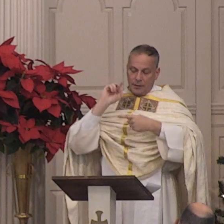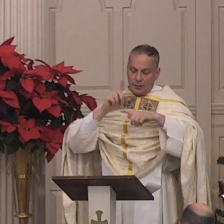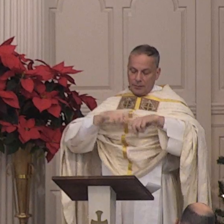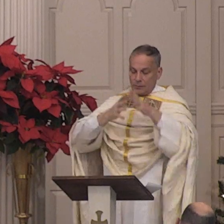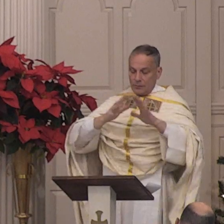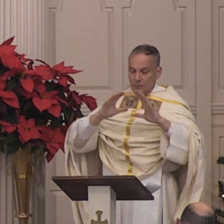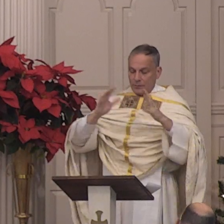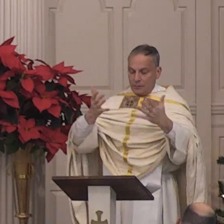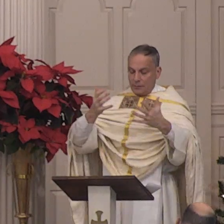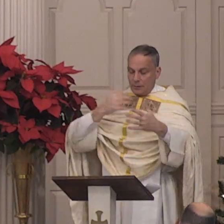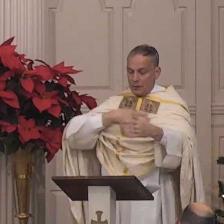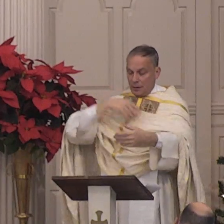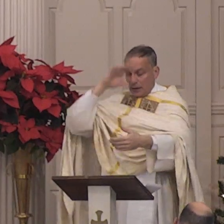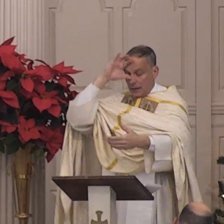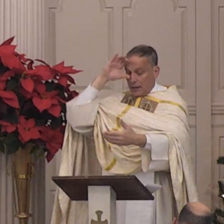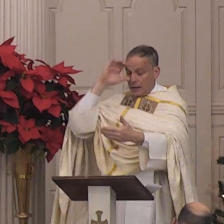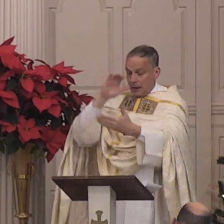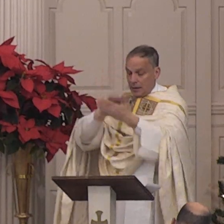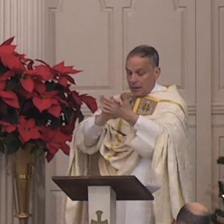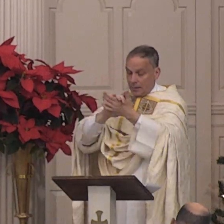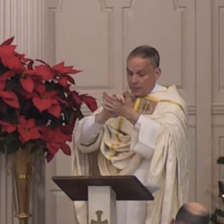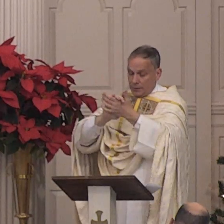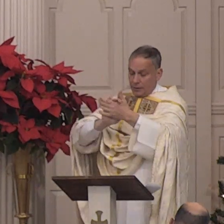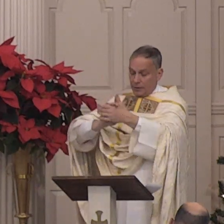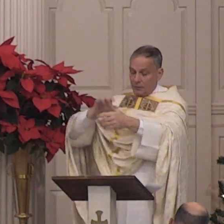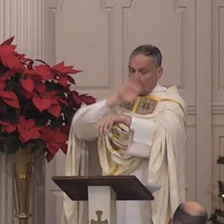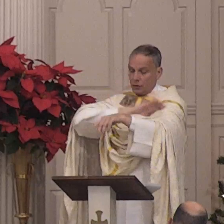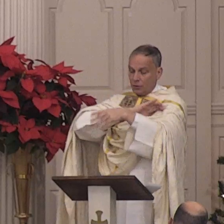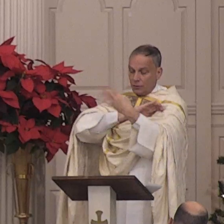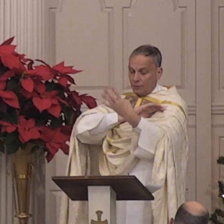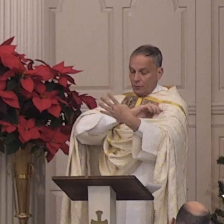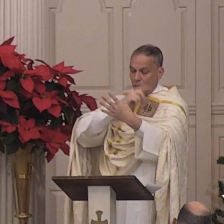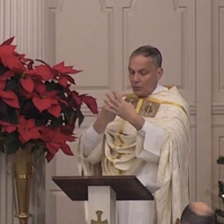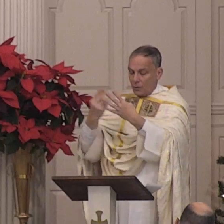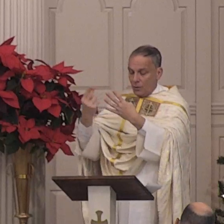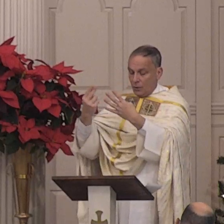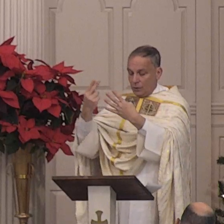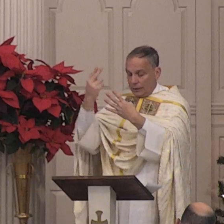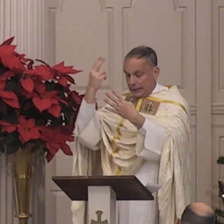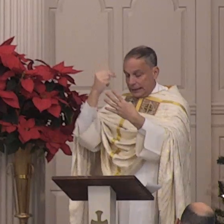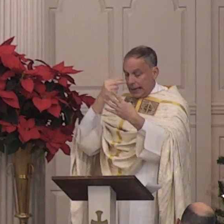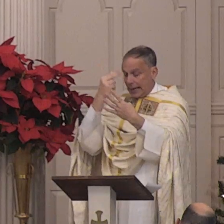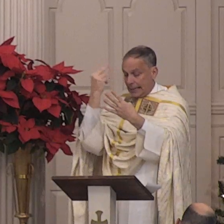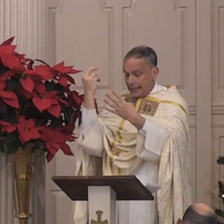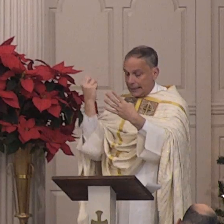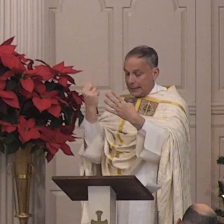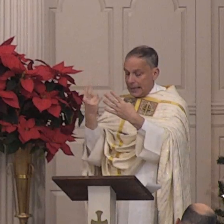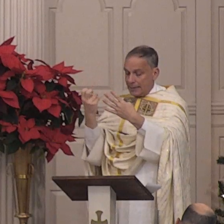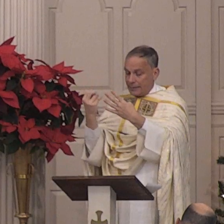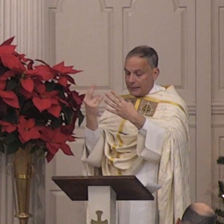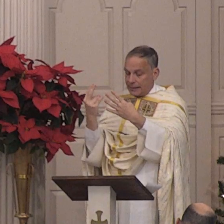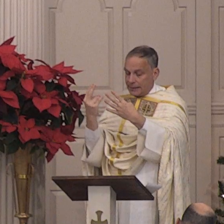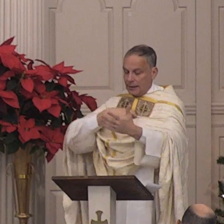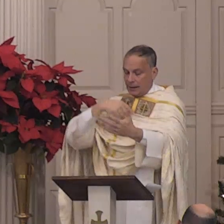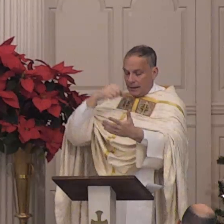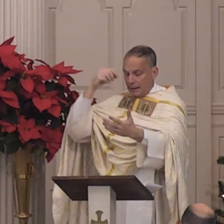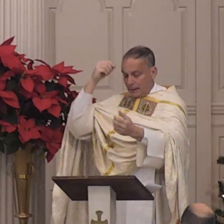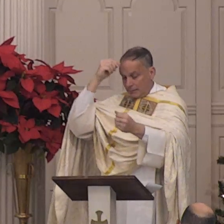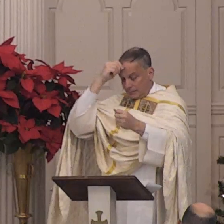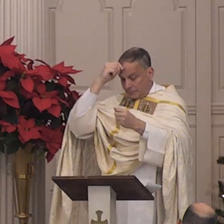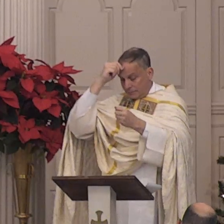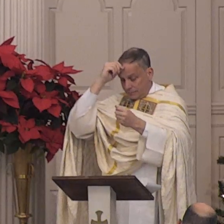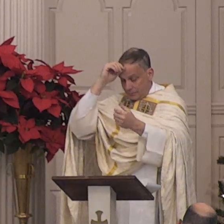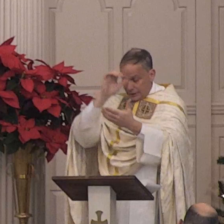one holy Catholic and apostolic church. I confess one baptism for the forgiveness of sins, and I look forward